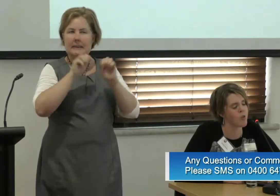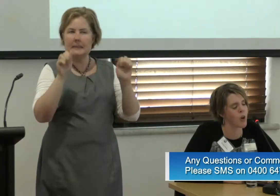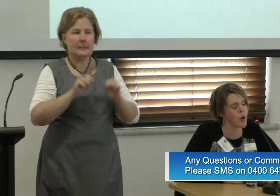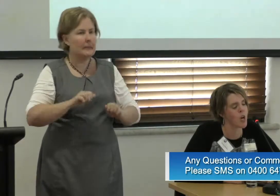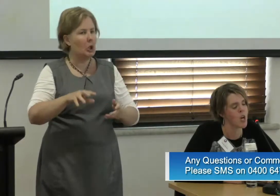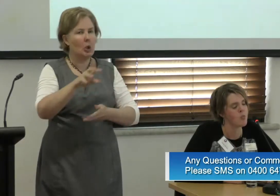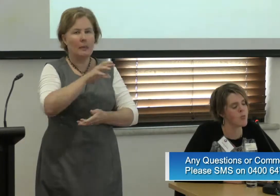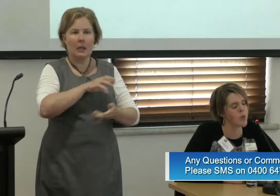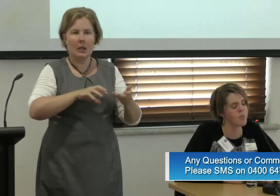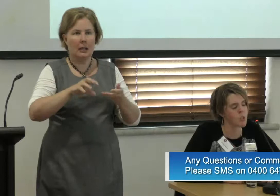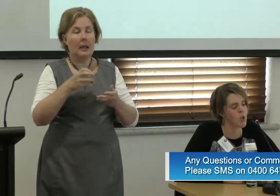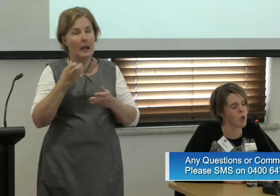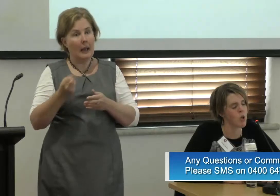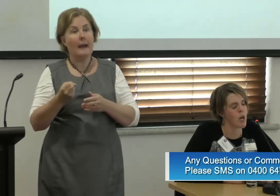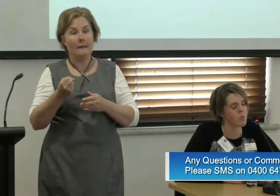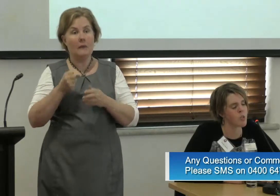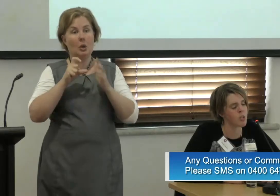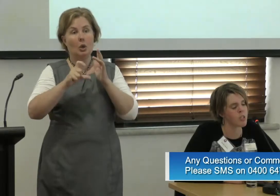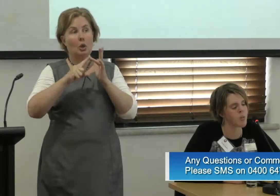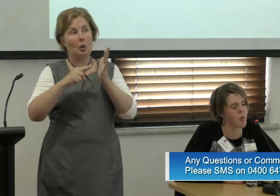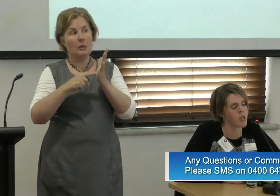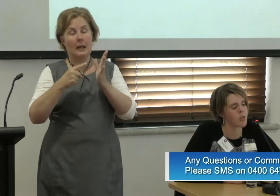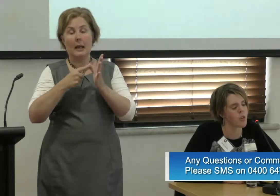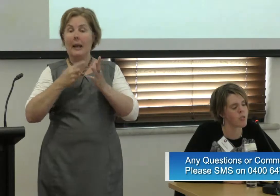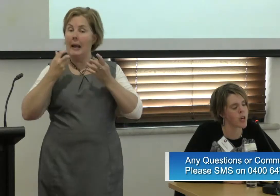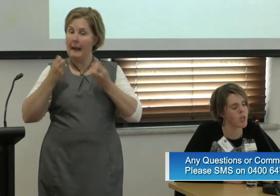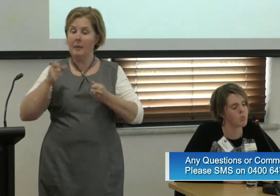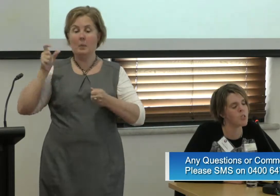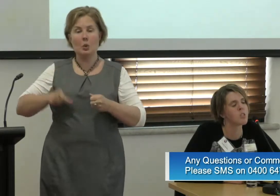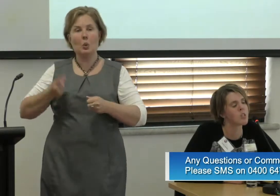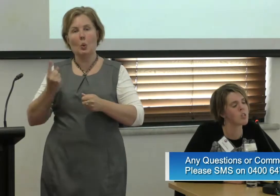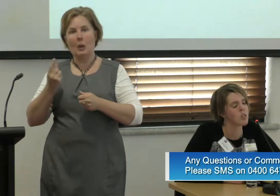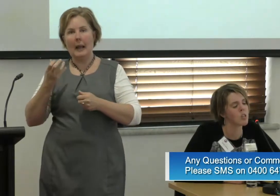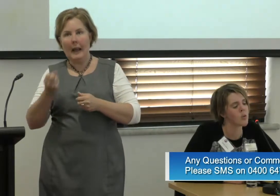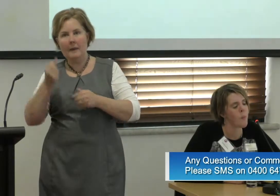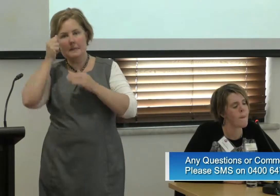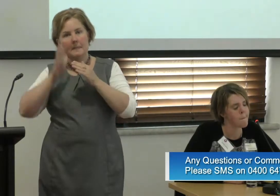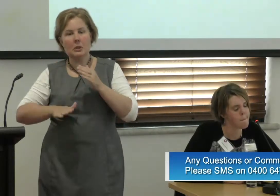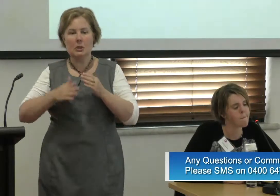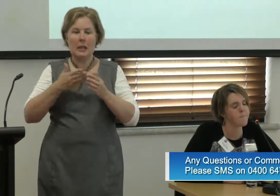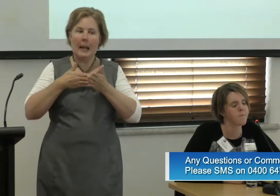you. So do give us a call and we'll certainly see what we can do to help. Thank you.